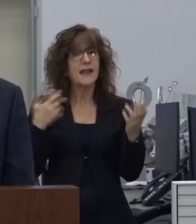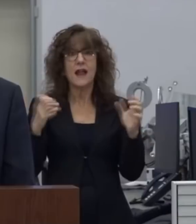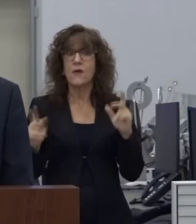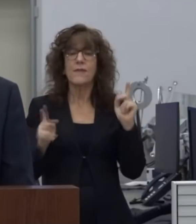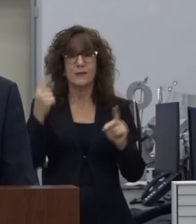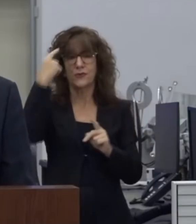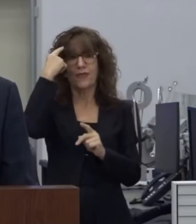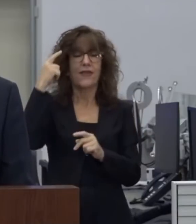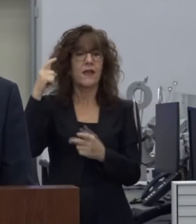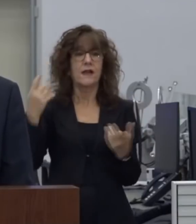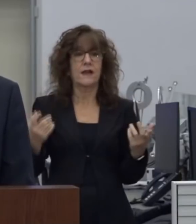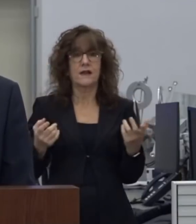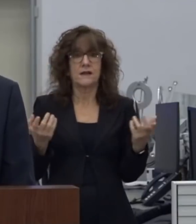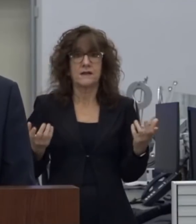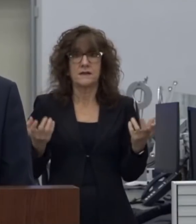to think that it isn't.